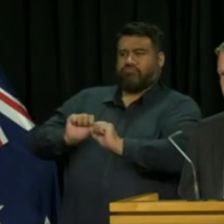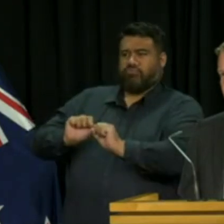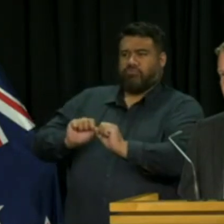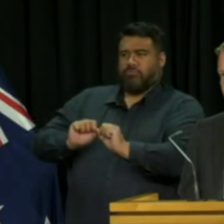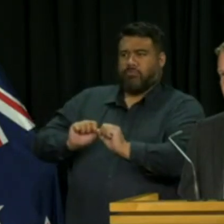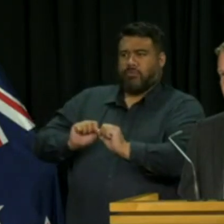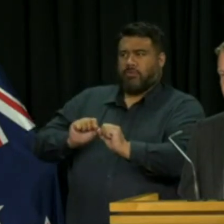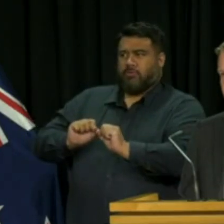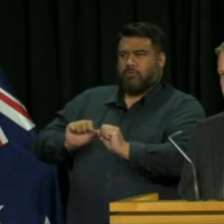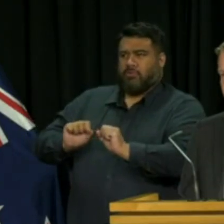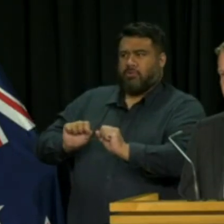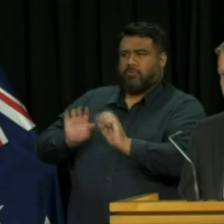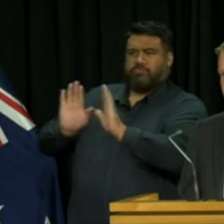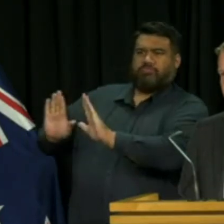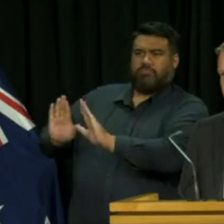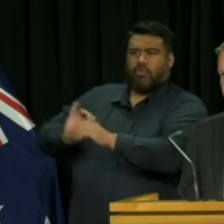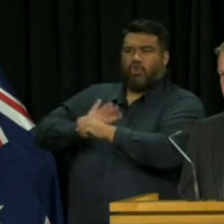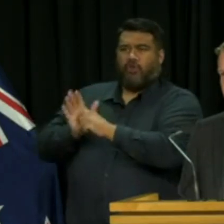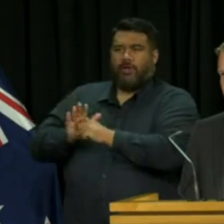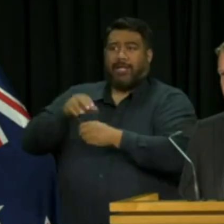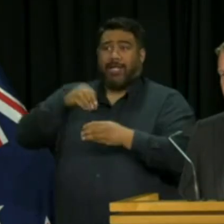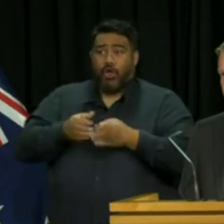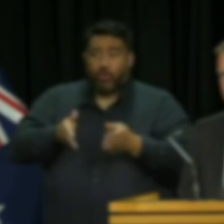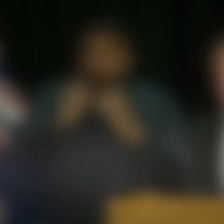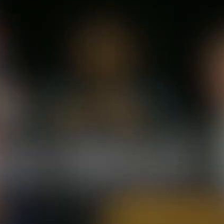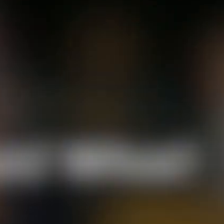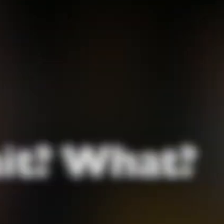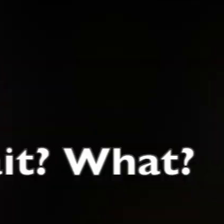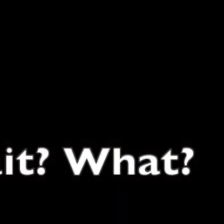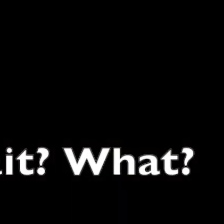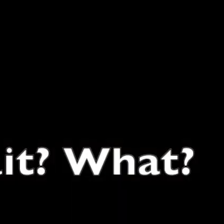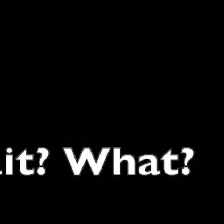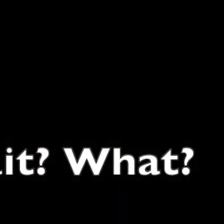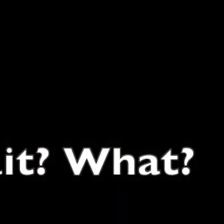to protect people, both in our facilities but also in our wider population.